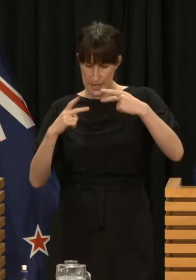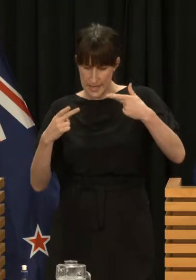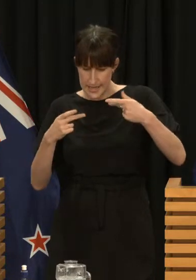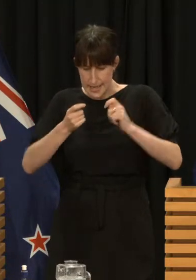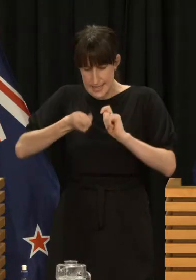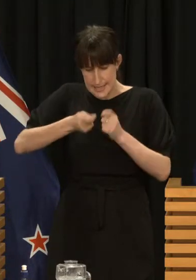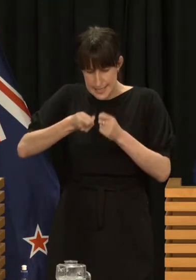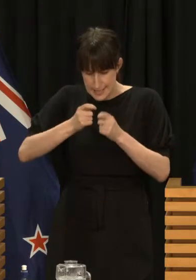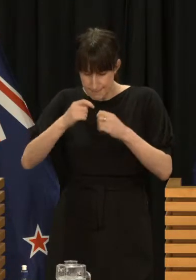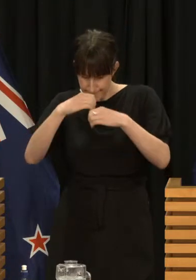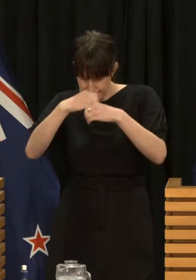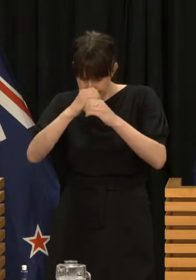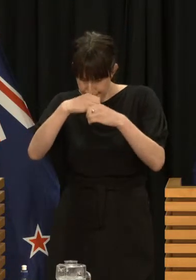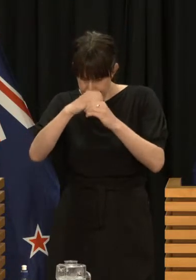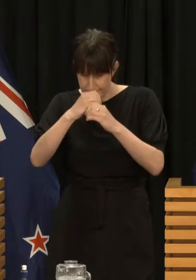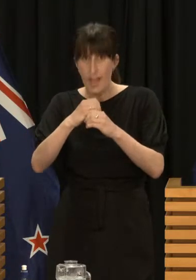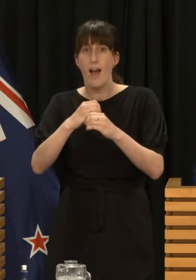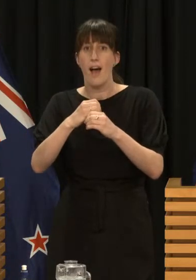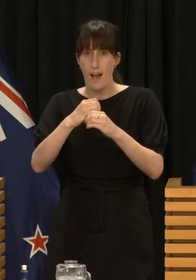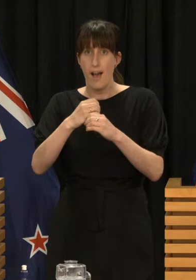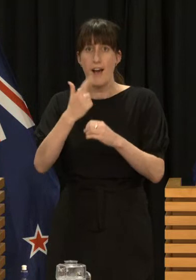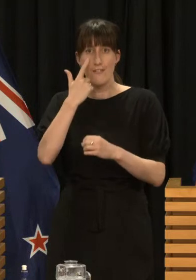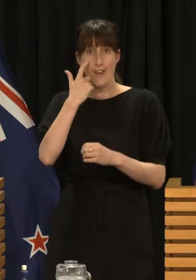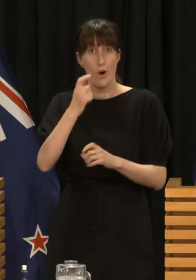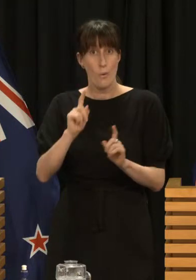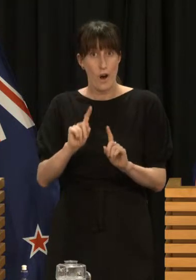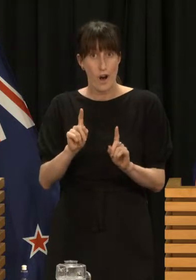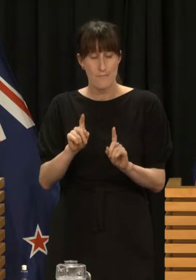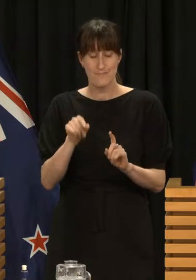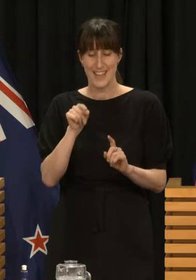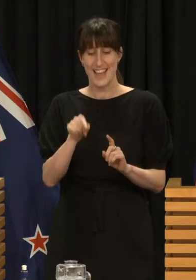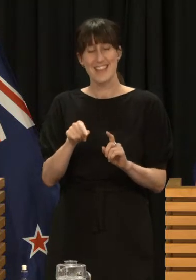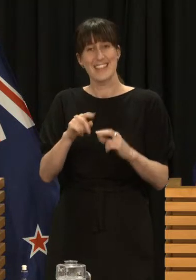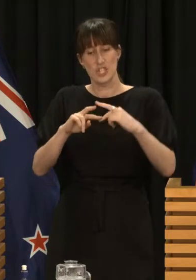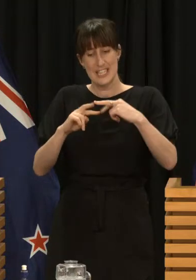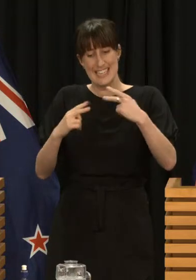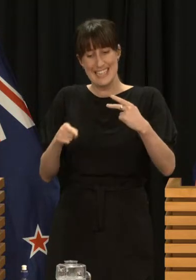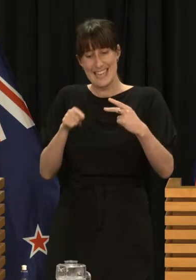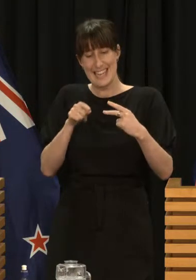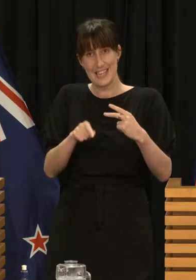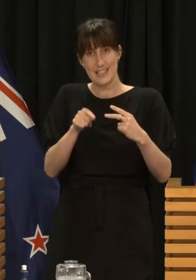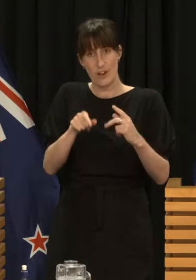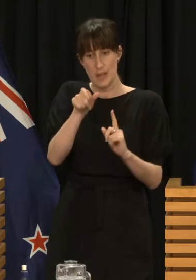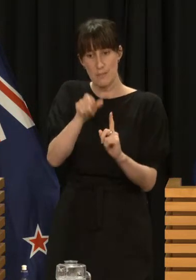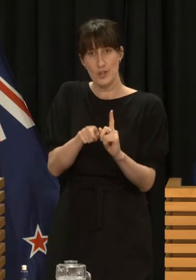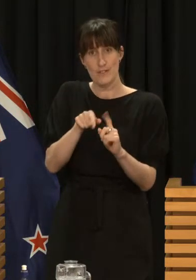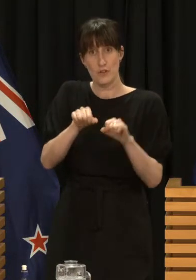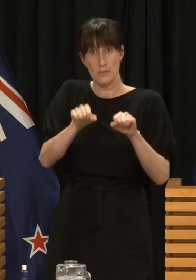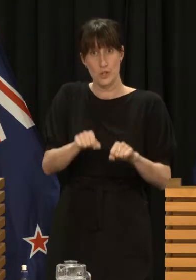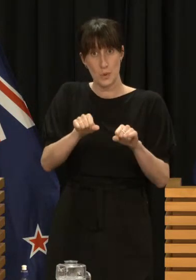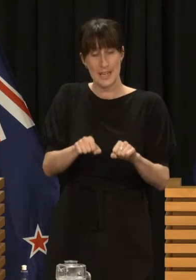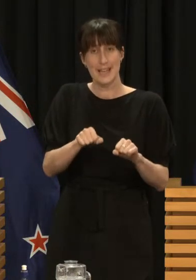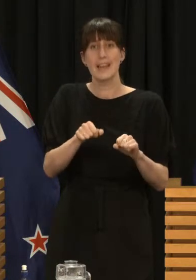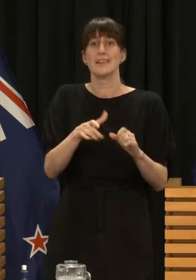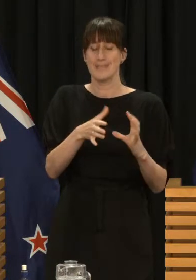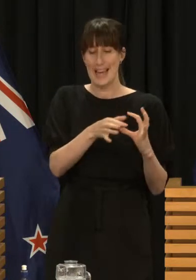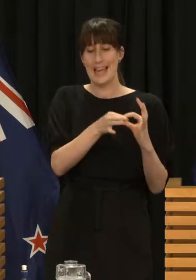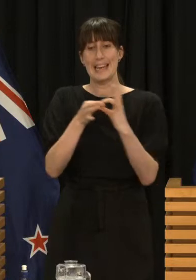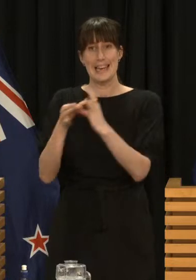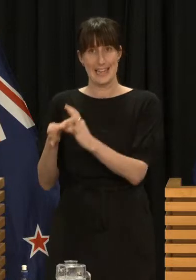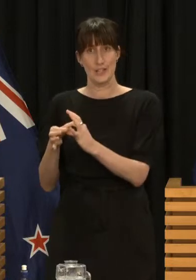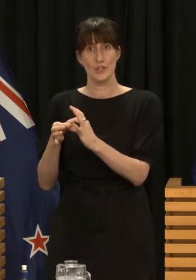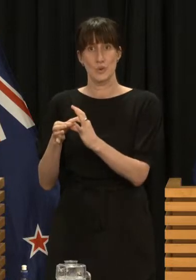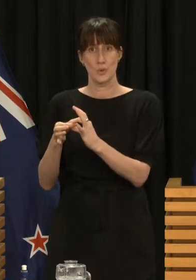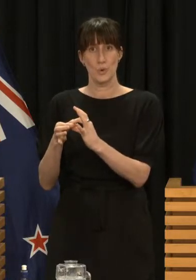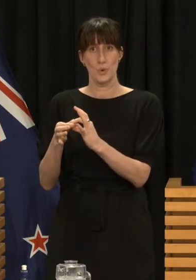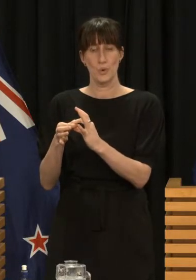an identical genetic profile to the sequence found in the Auckland managed isolation worker that we've been referring to